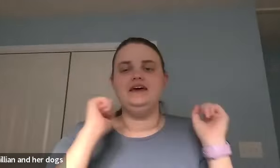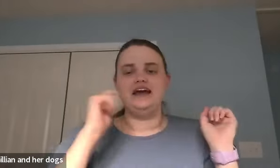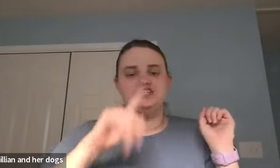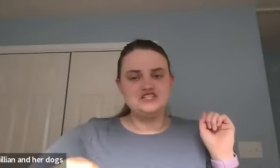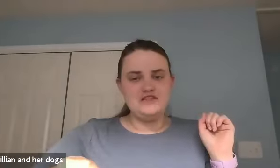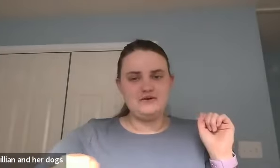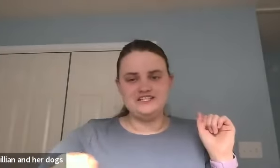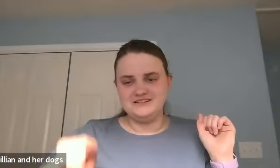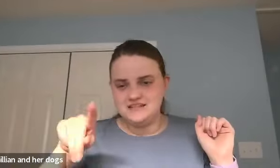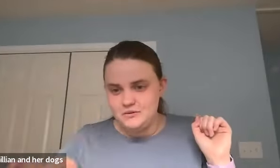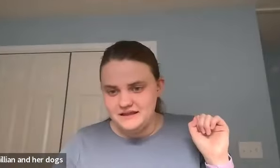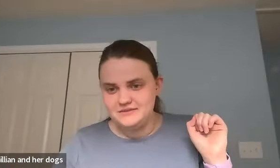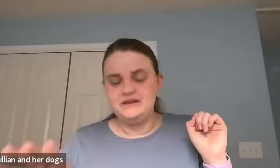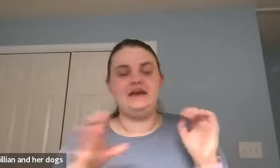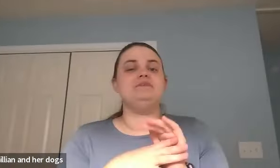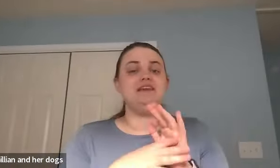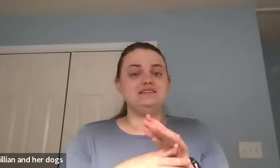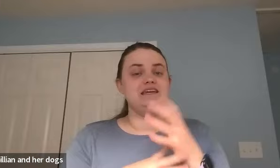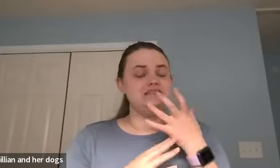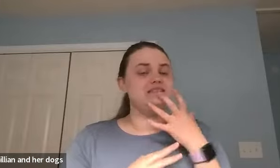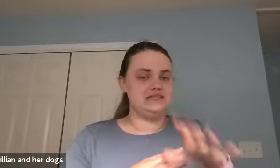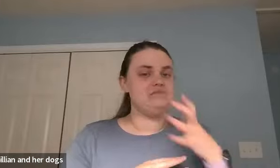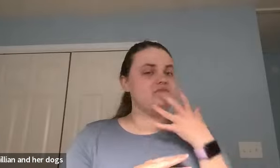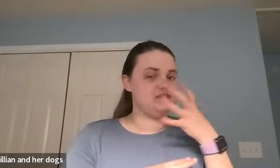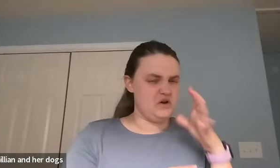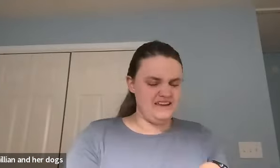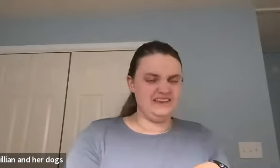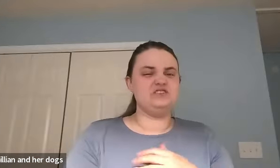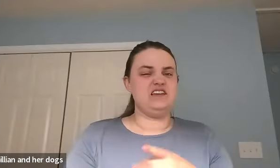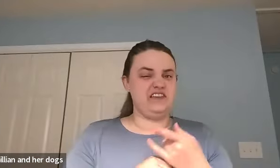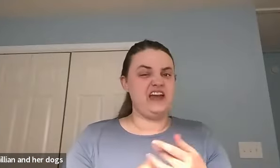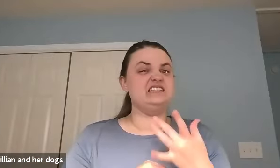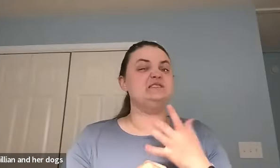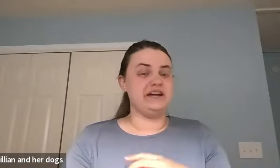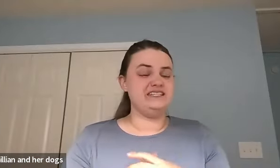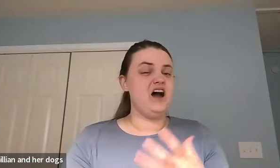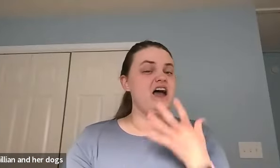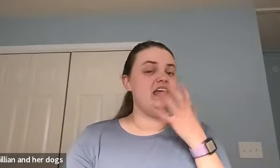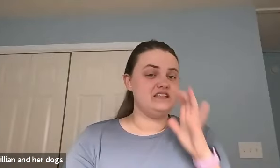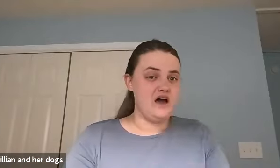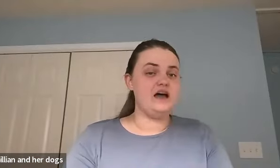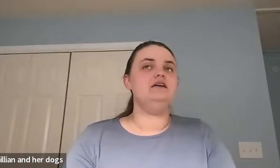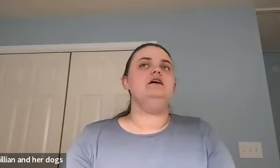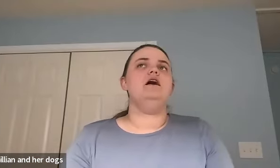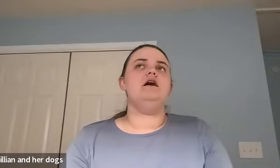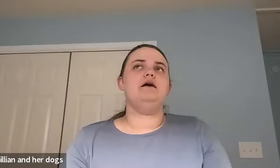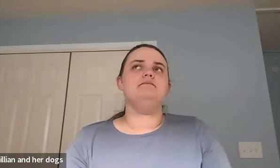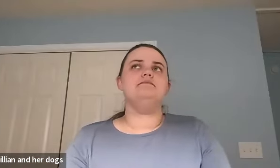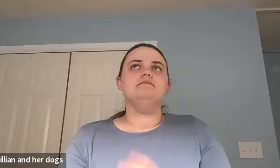I just saw the question. I was like, oh, wait, okay. But yes, it's the same thing. So like if you're saying like that is spicy hot, it is hot.